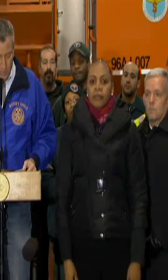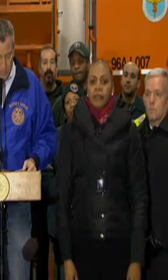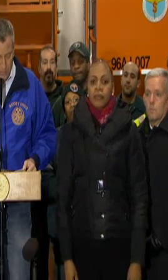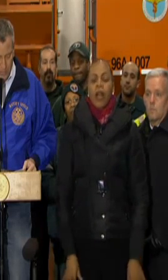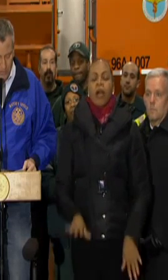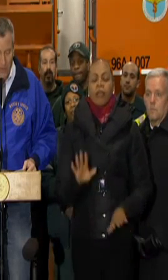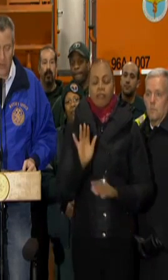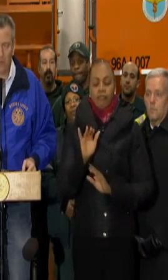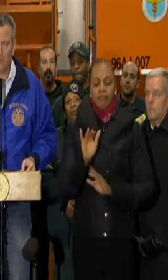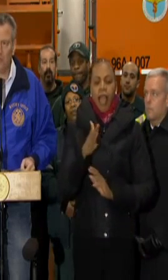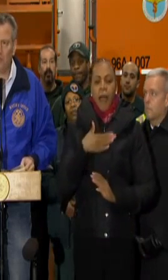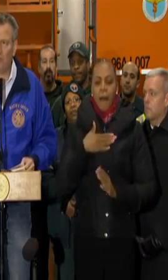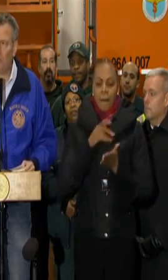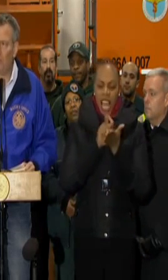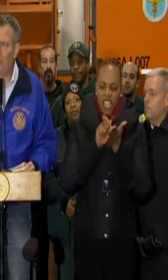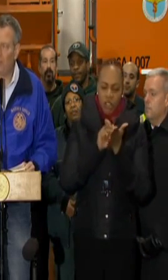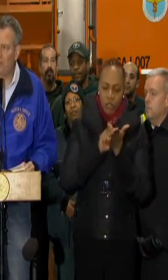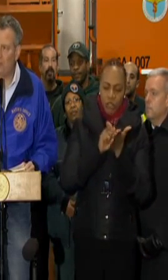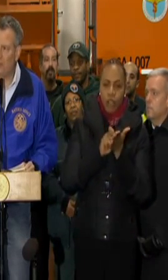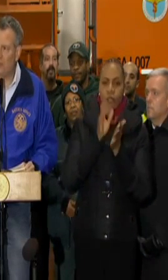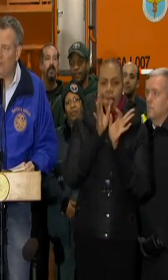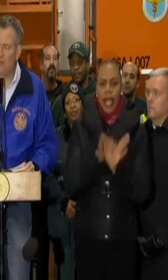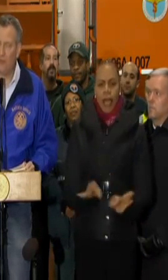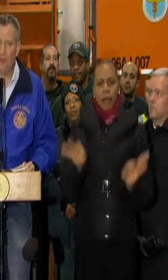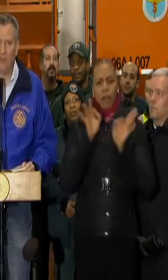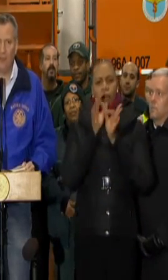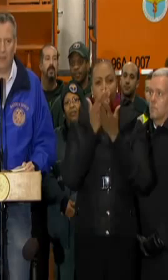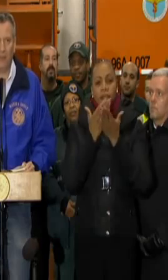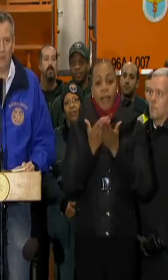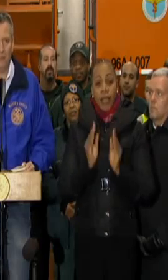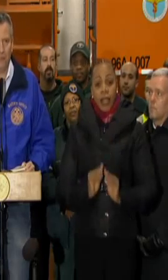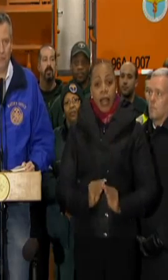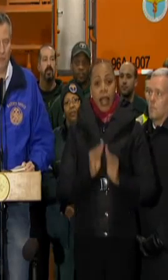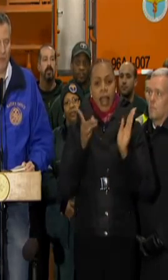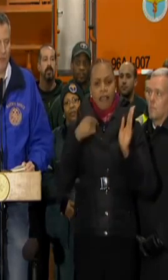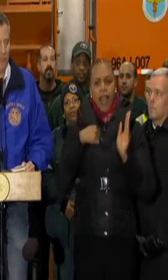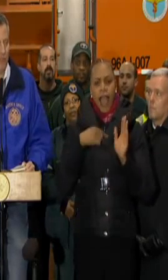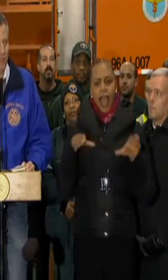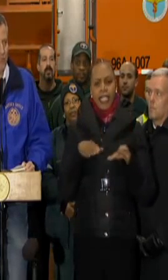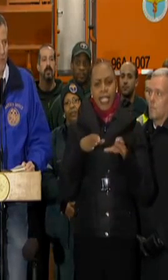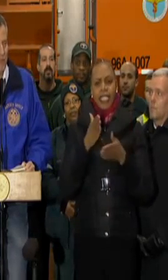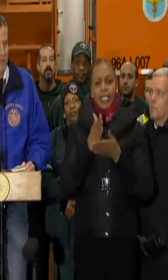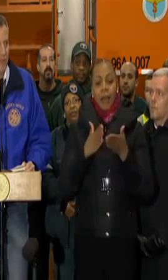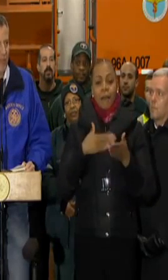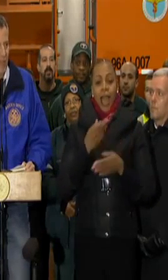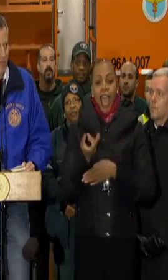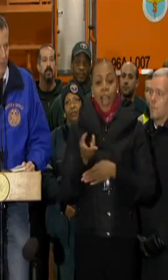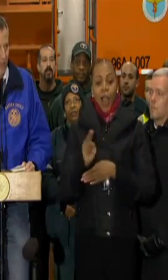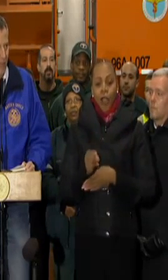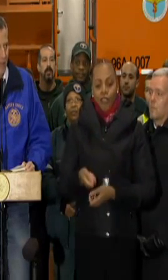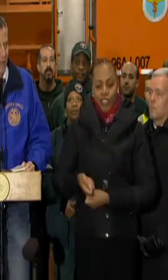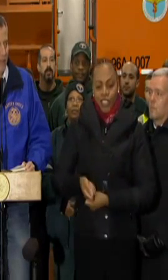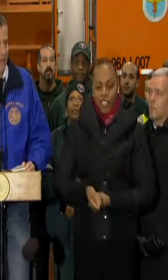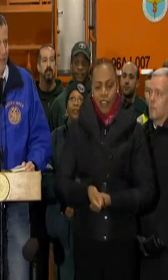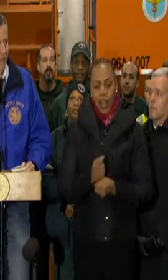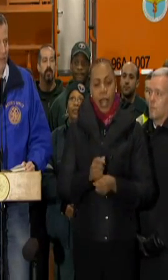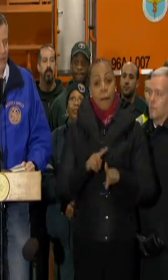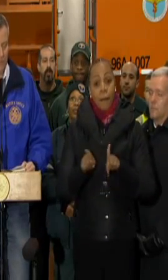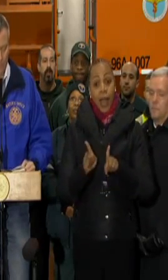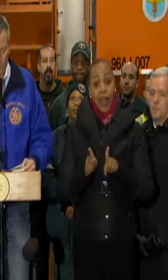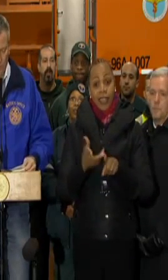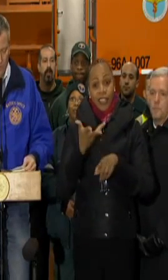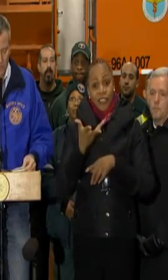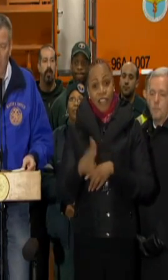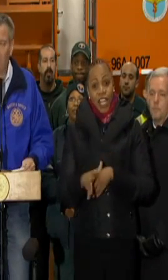Oh yes, here in my notes, an important fact I just want to clarify, that I did some of my own shoveling, as I mentioned, but after